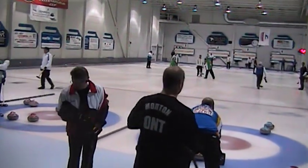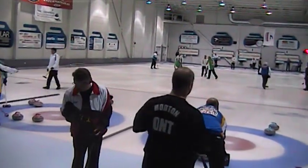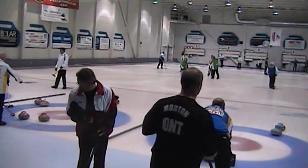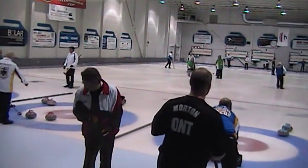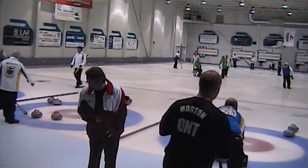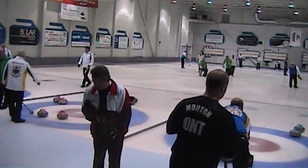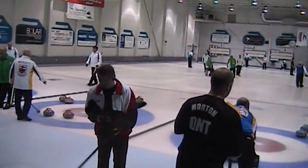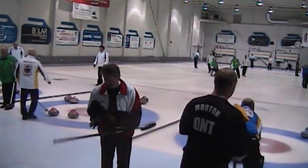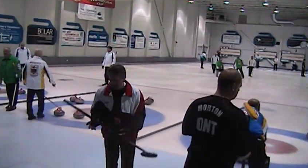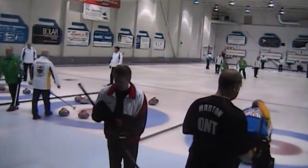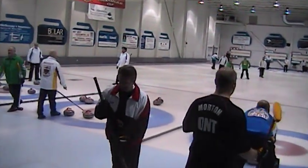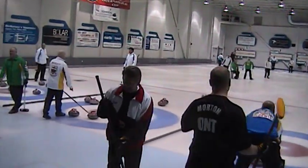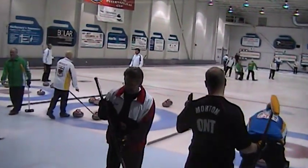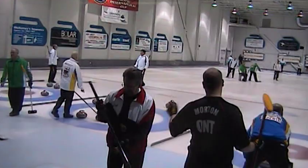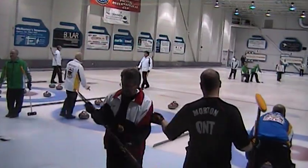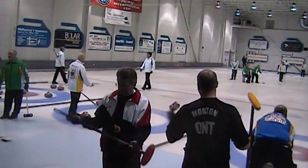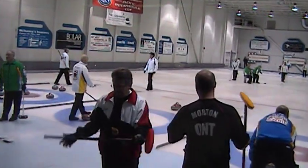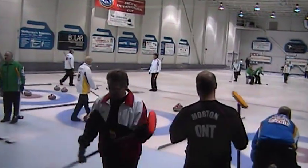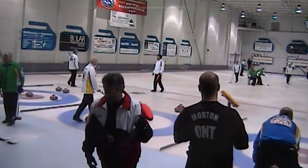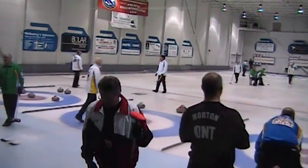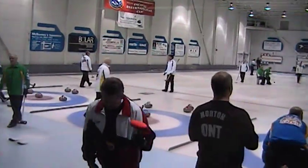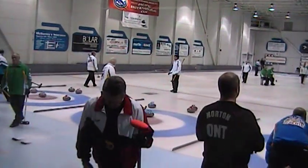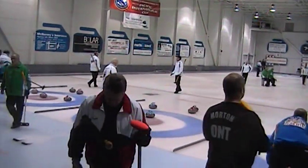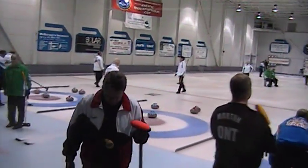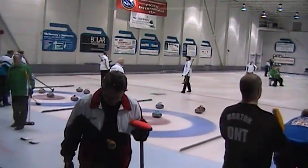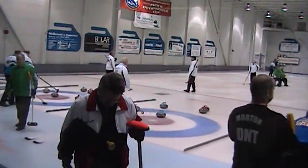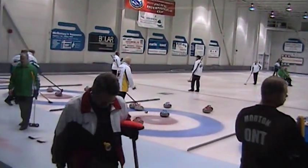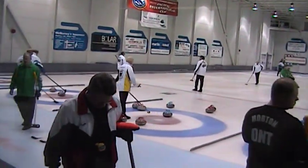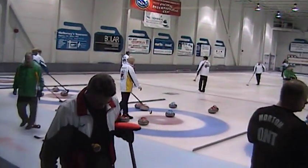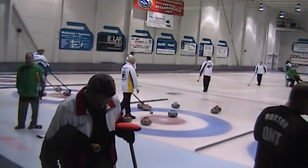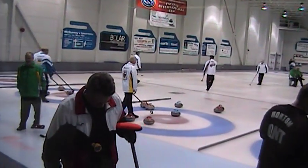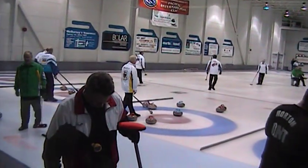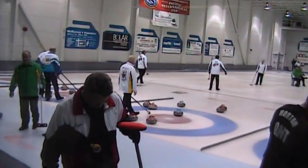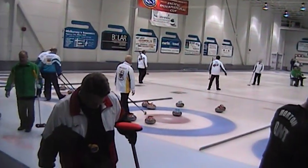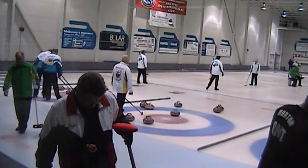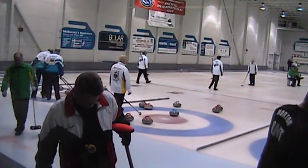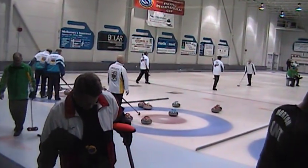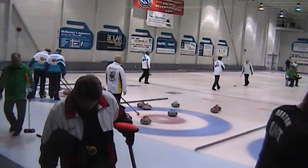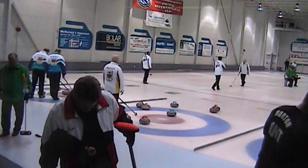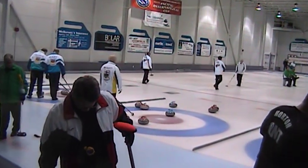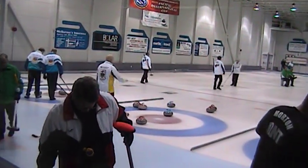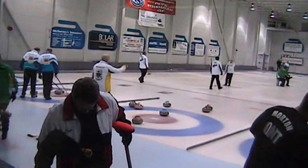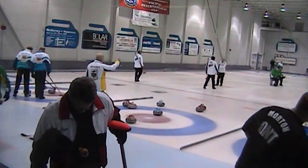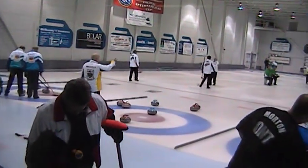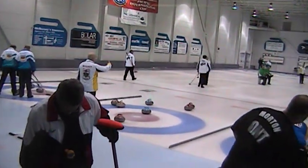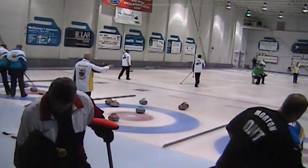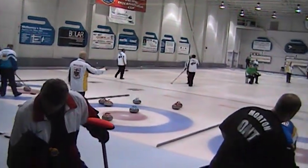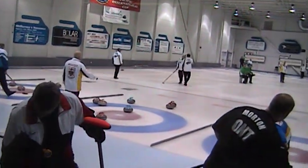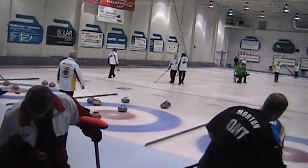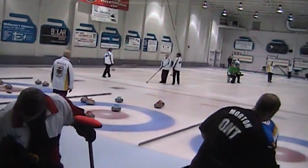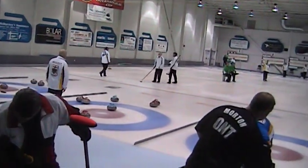neither one of them, and I checked and not long enough to know that there was nothing moving. And then I hit the wrong one. I don't